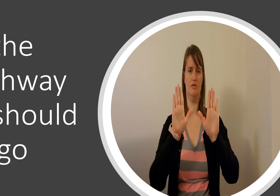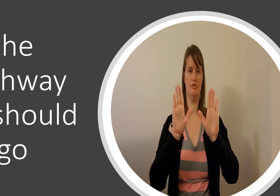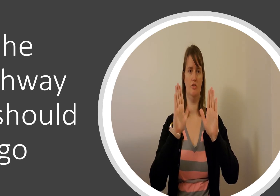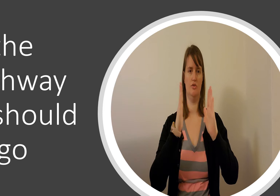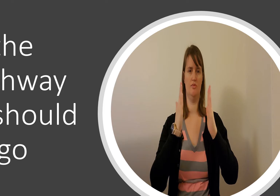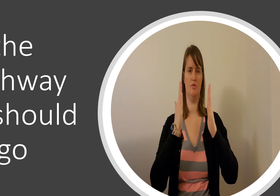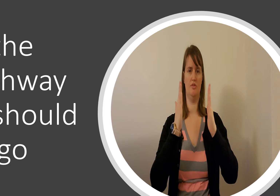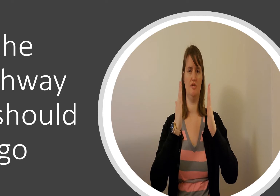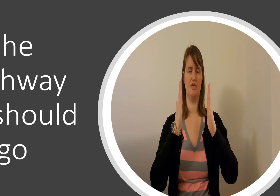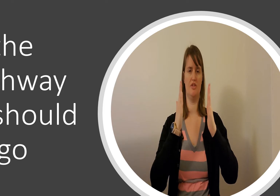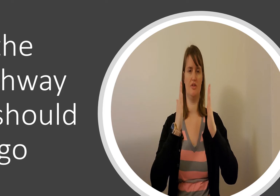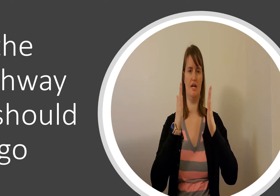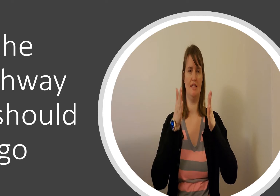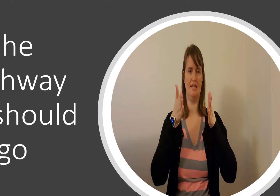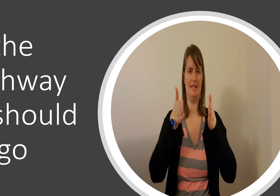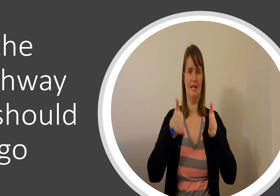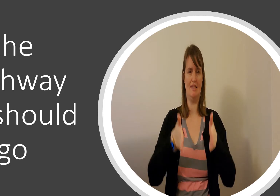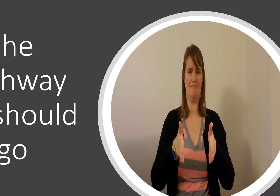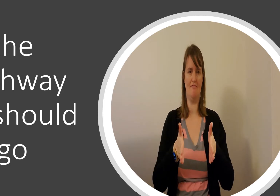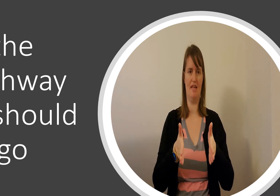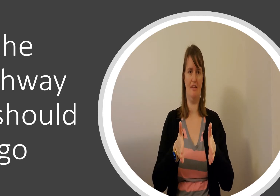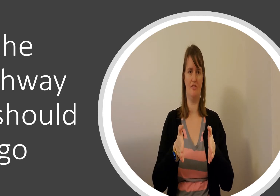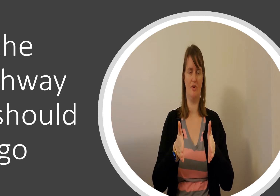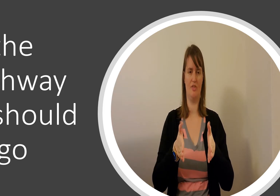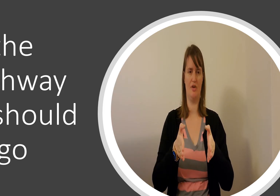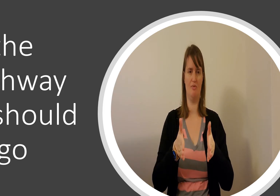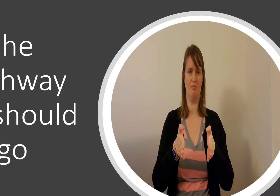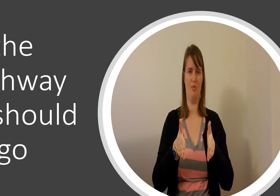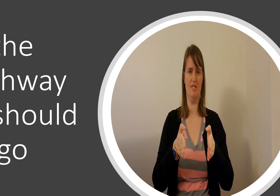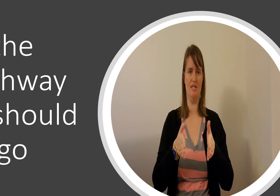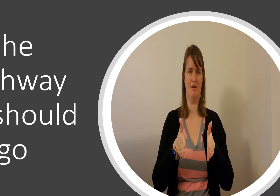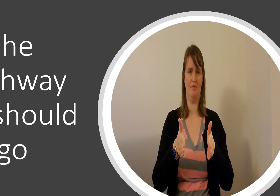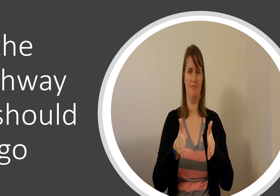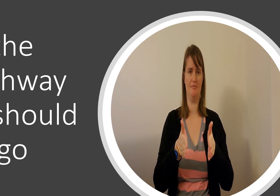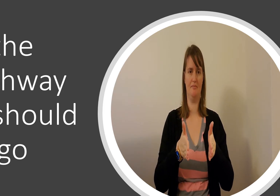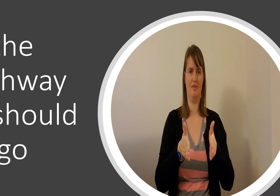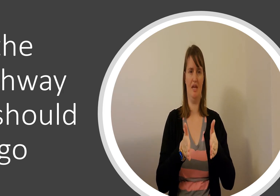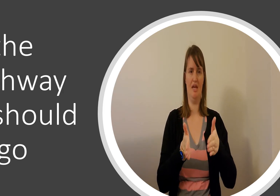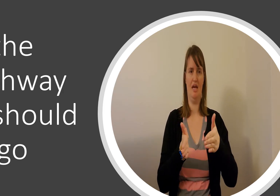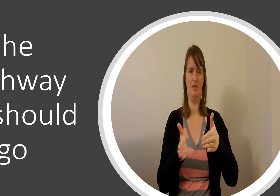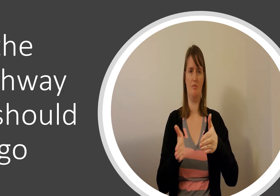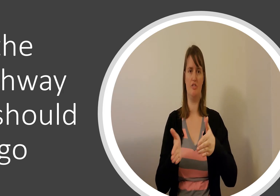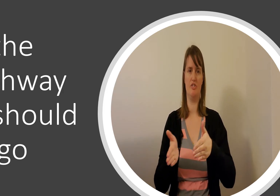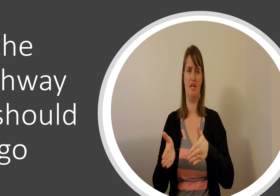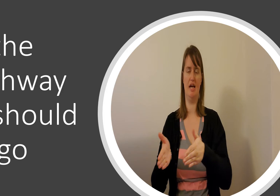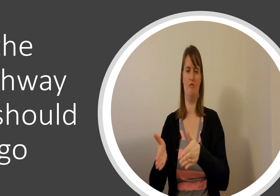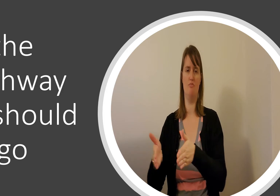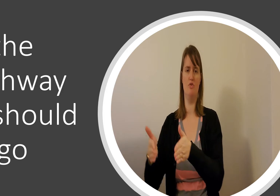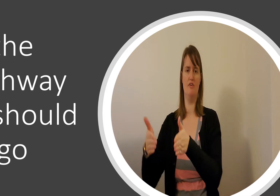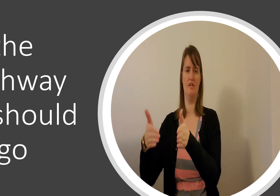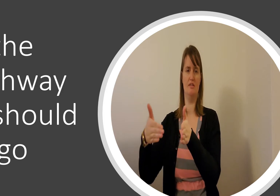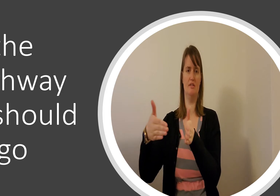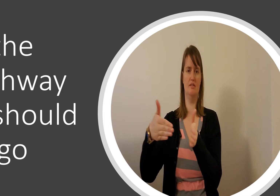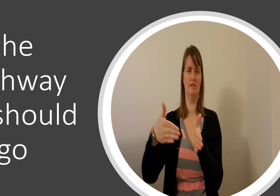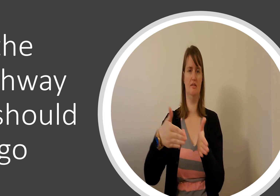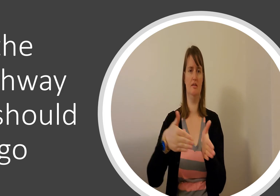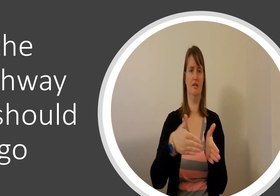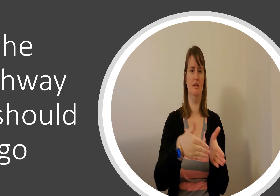and turn them towards each other and then lay them flat. So our thumbs are pointing up. And then we're just going to kind of move